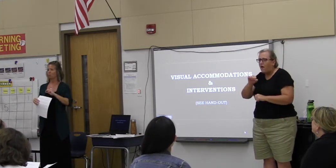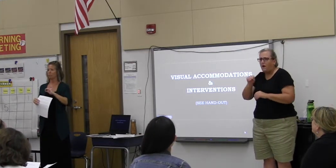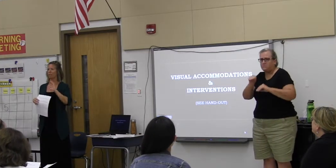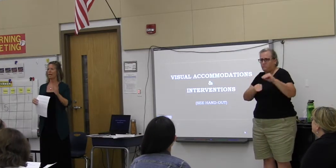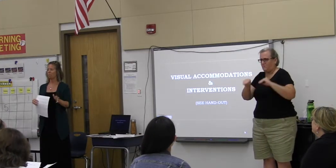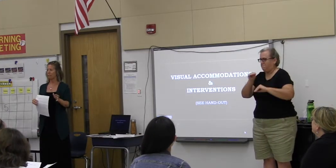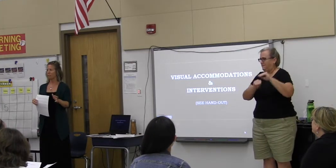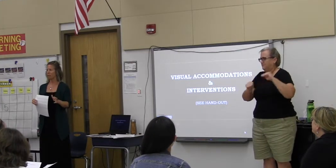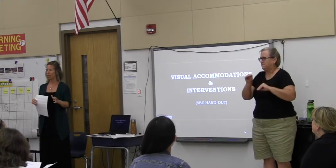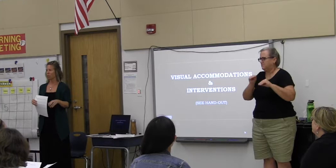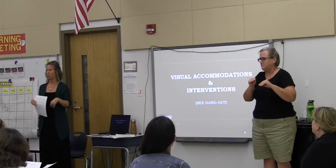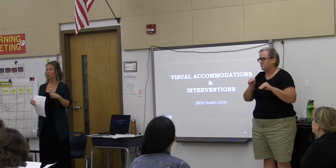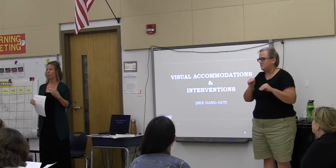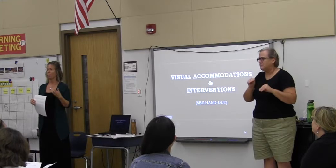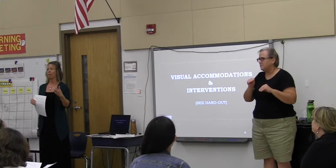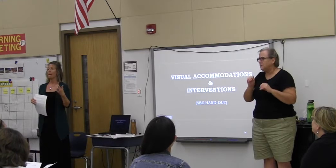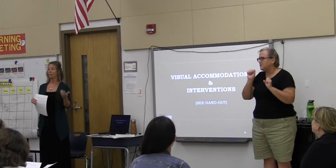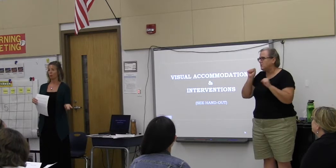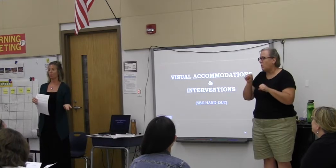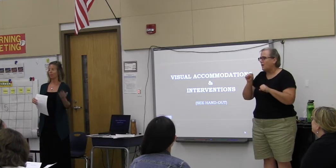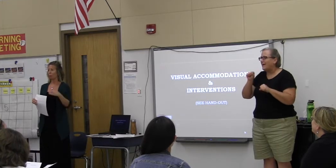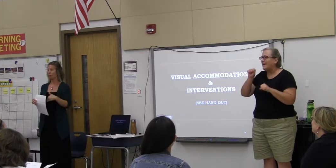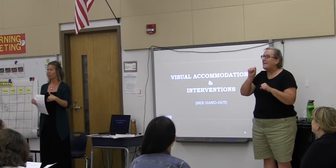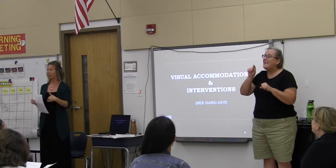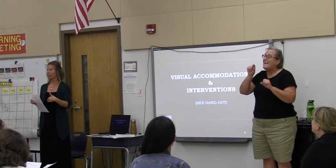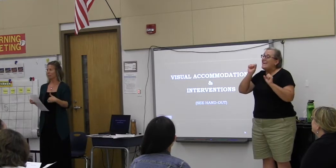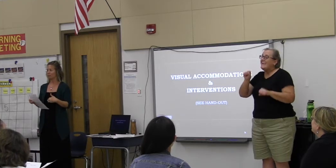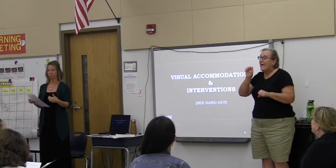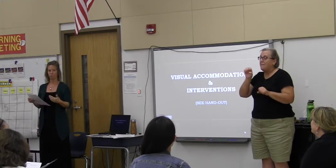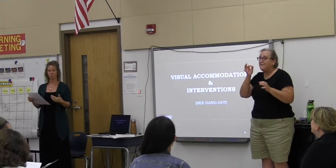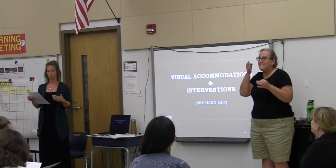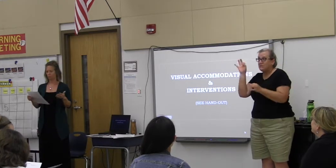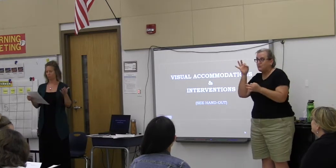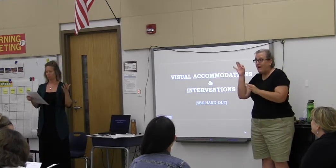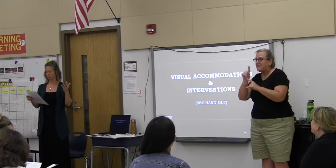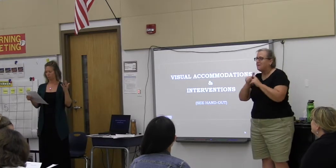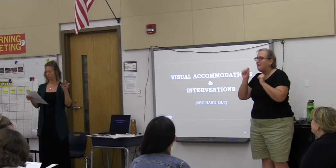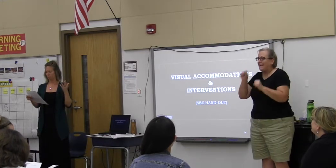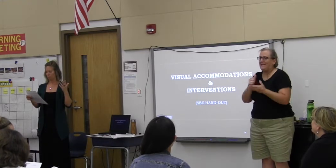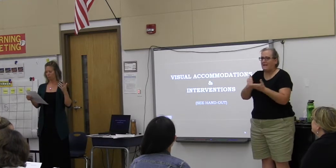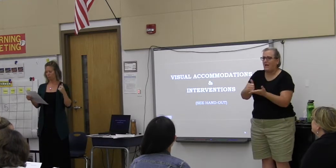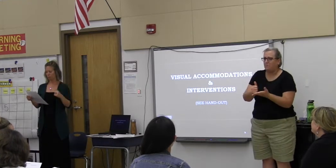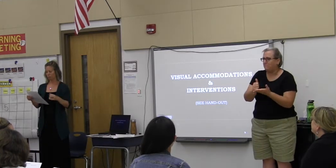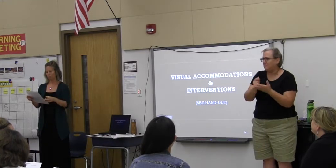mindful that movement can be a distraction for them as well as helping them to see.